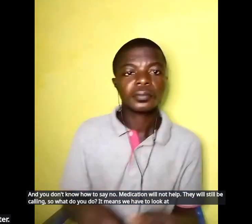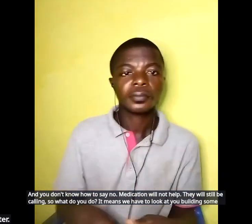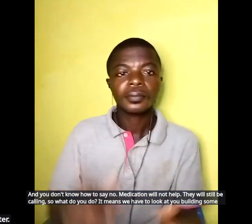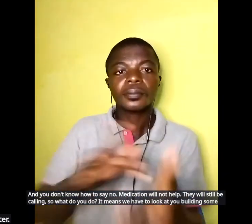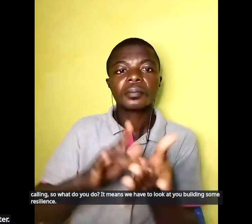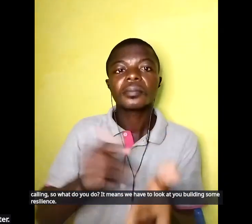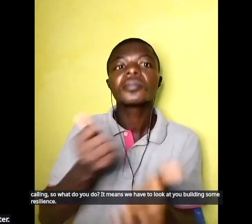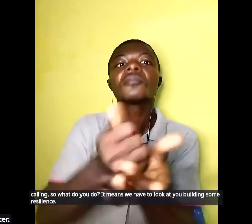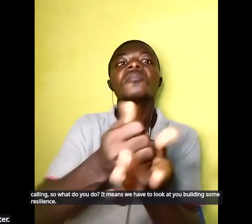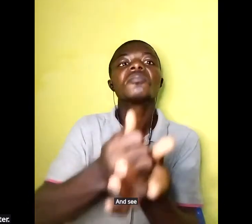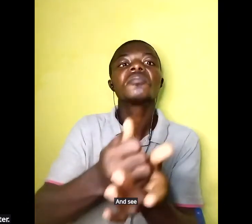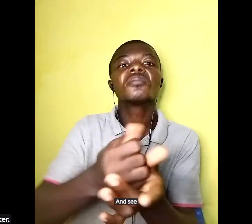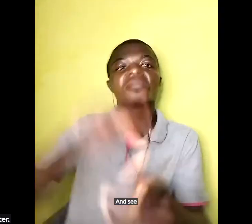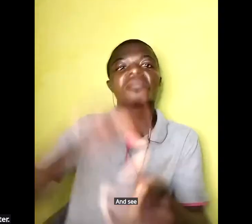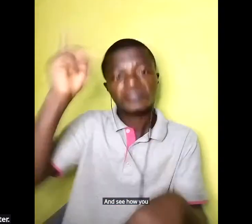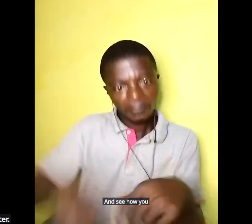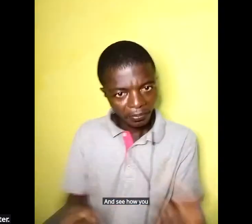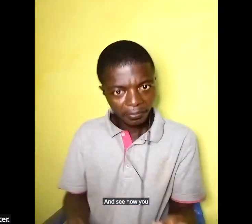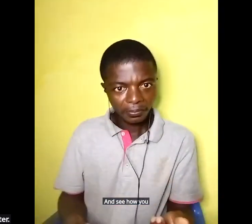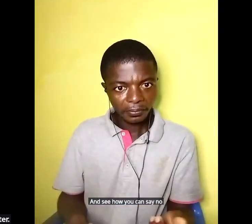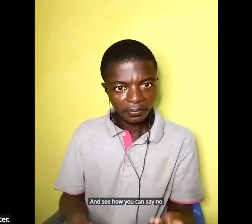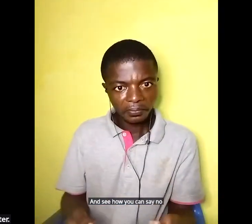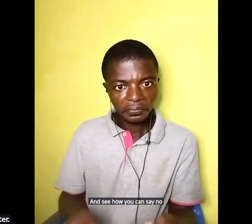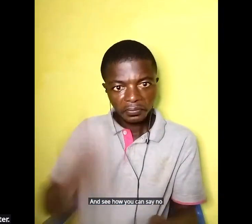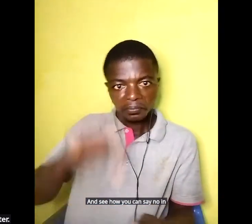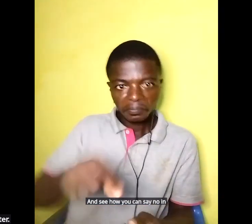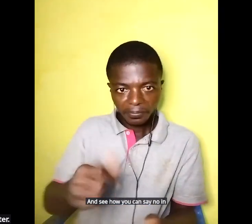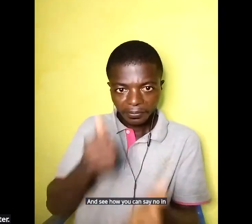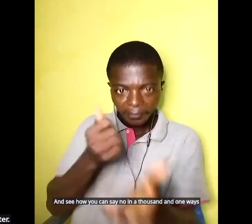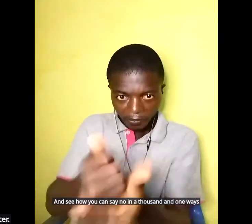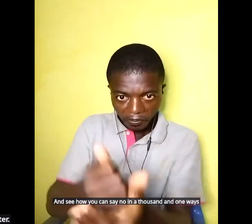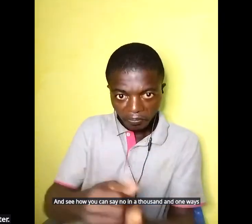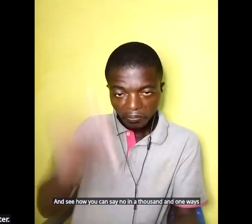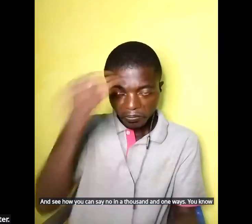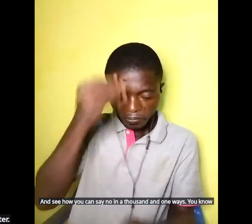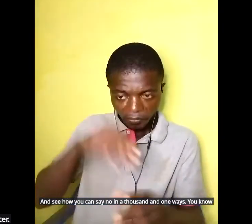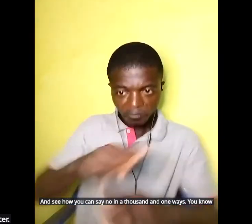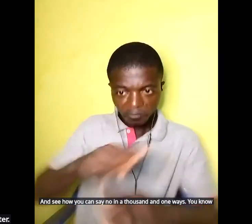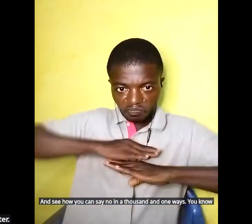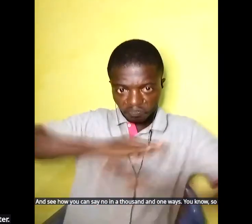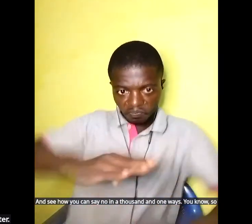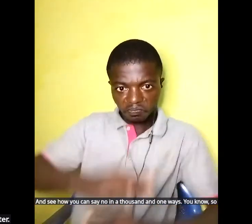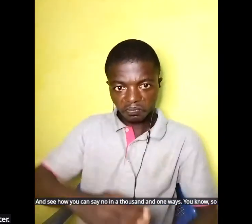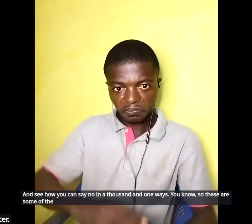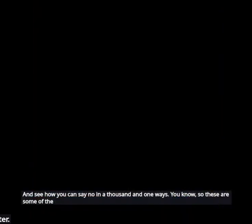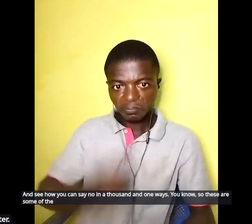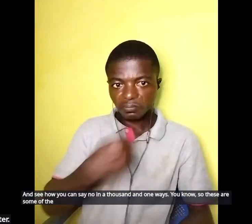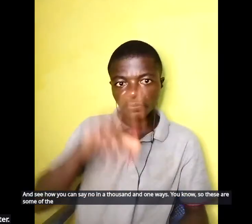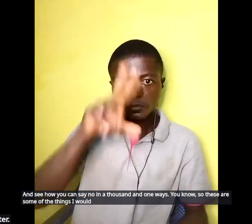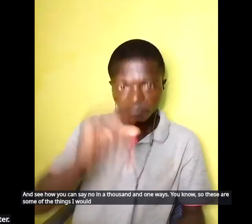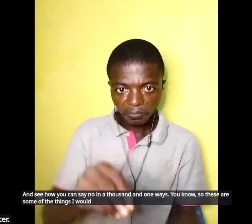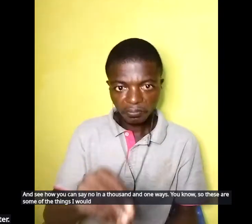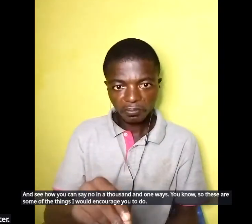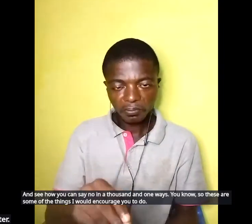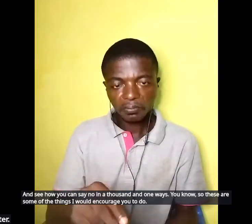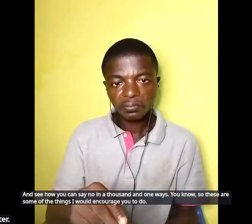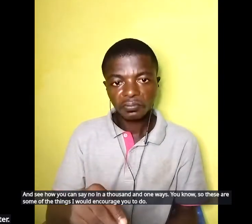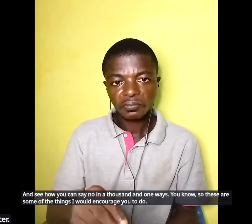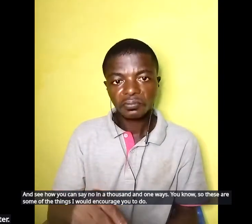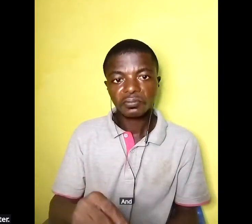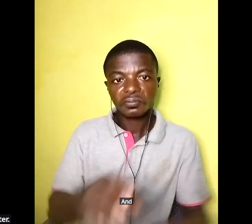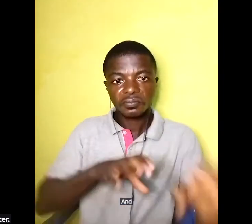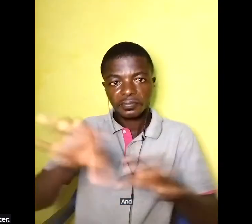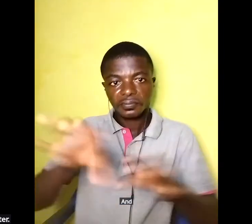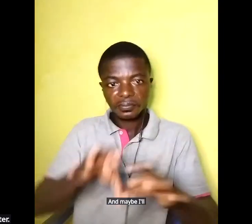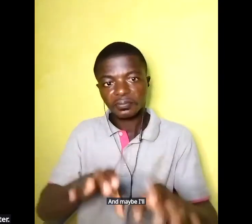resilience and see how you can say no in 1,001 ways. So these are some of the things I would encourage you to do. And